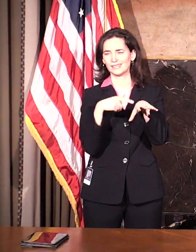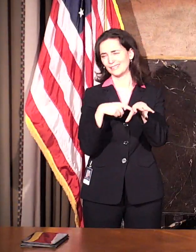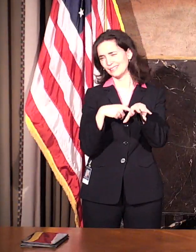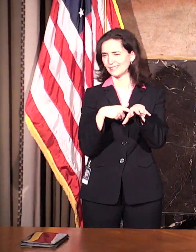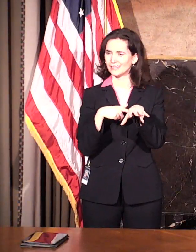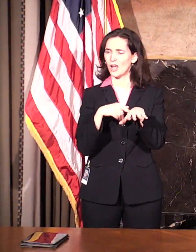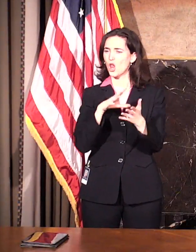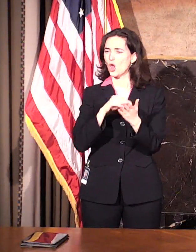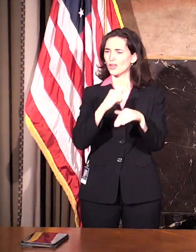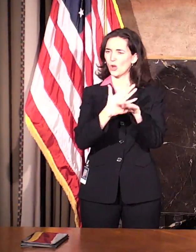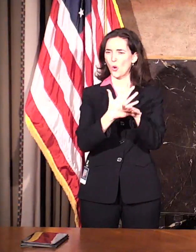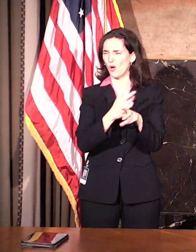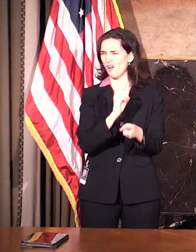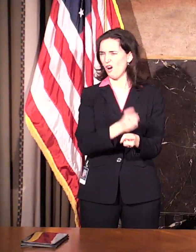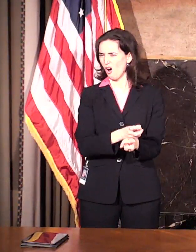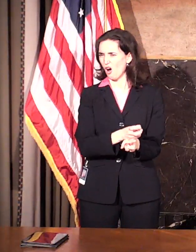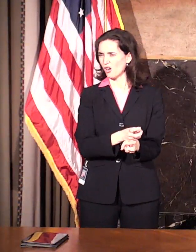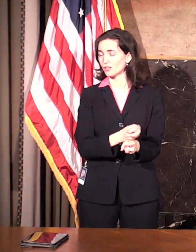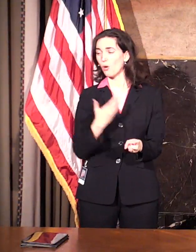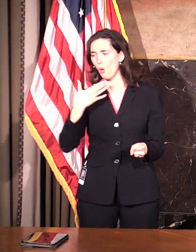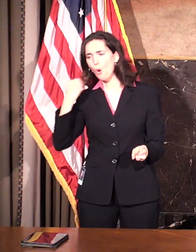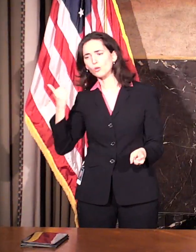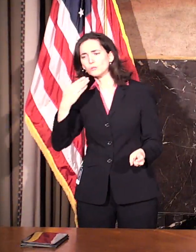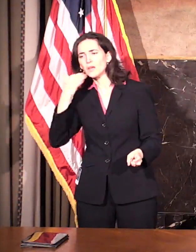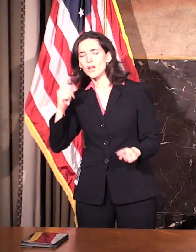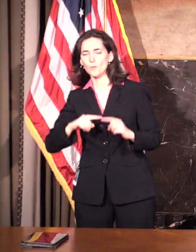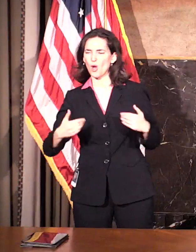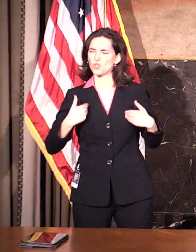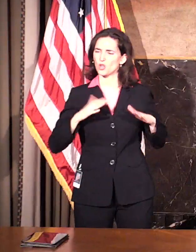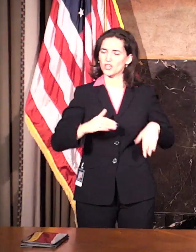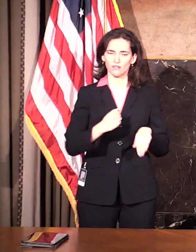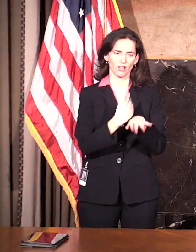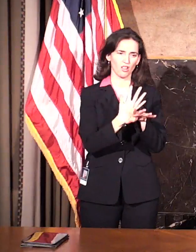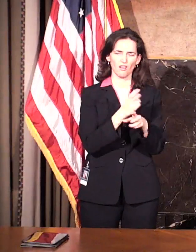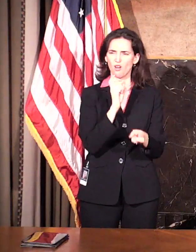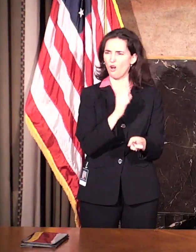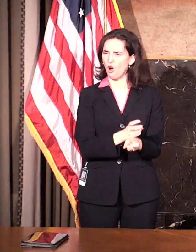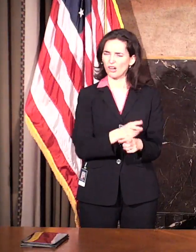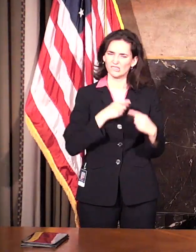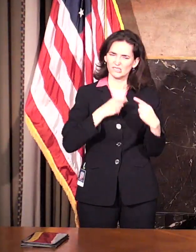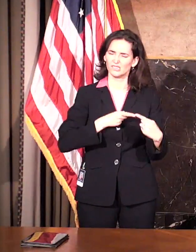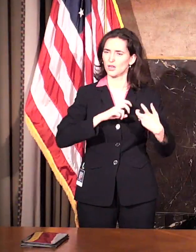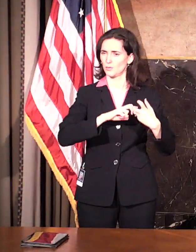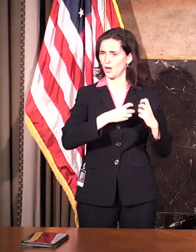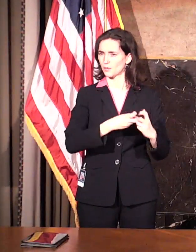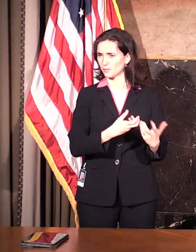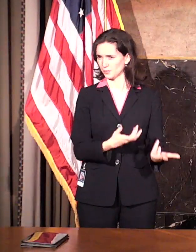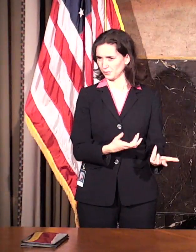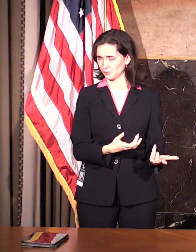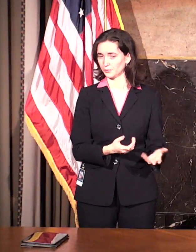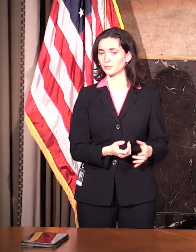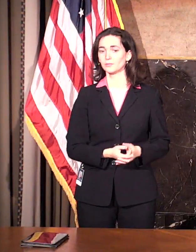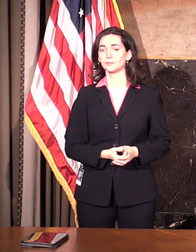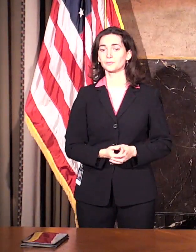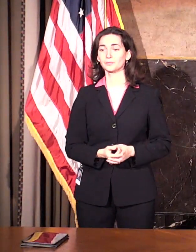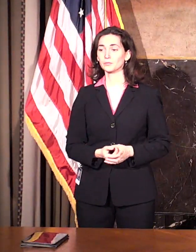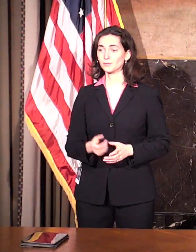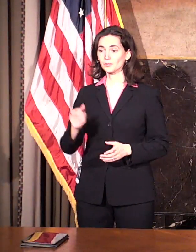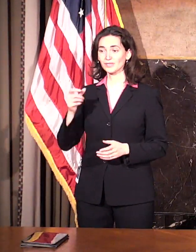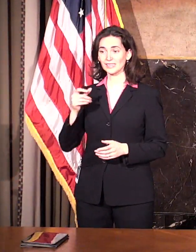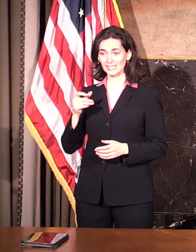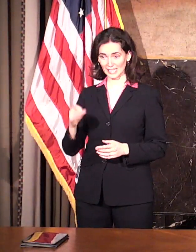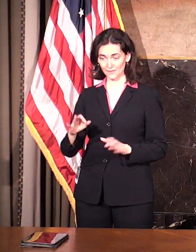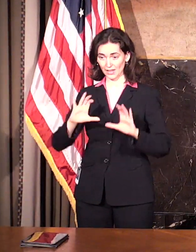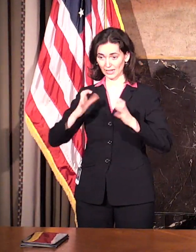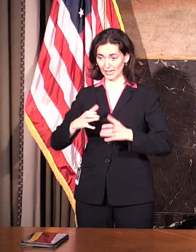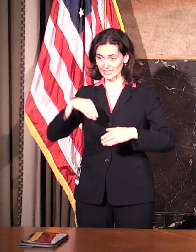optimal, and there are more problems with that and so forth. And then when you conduct in-person,